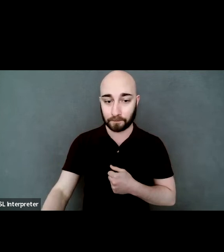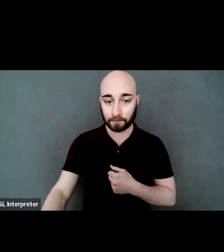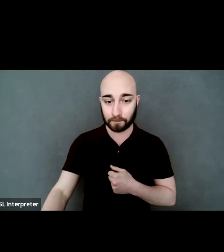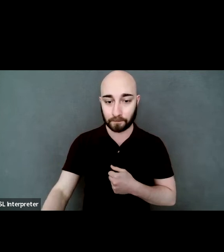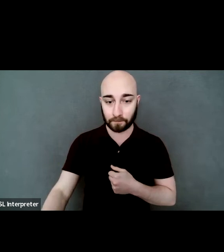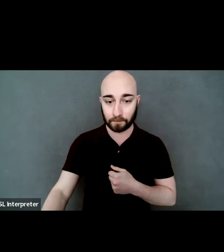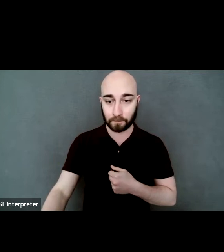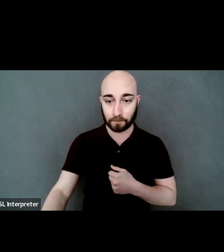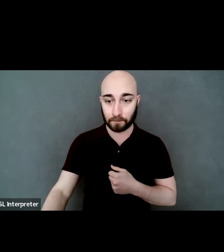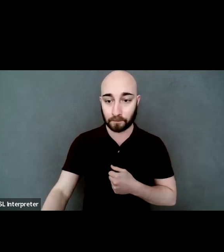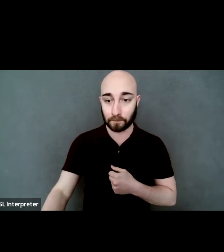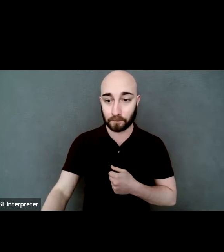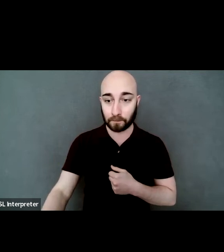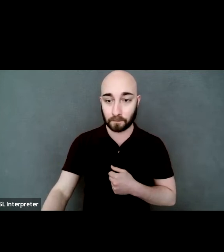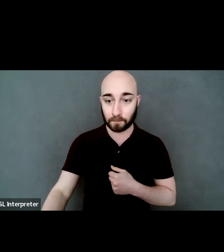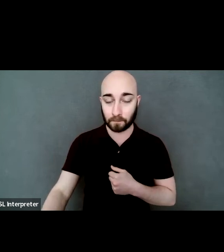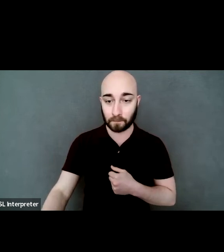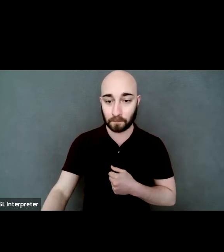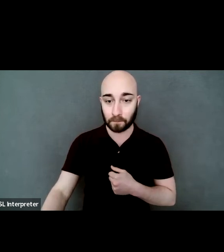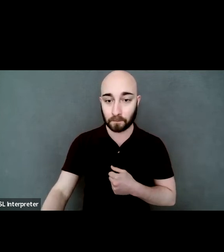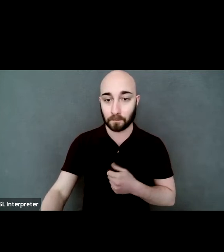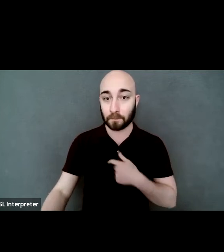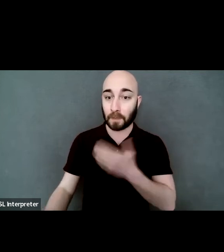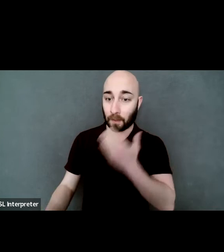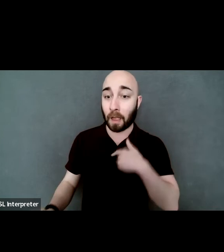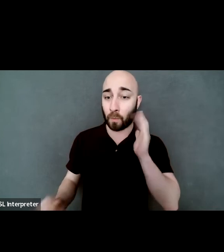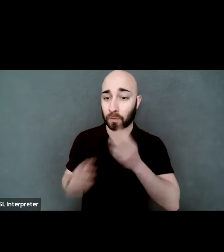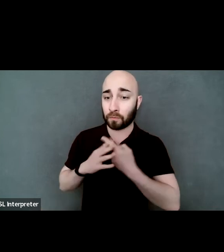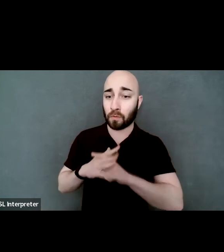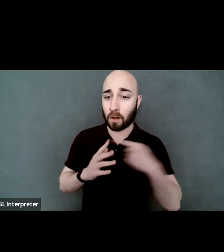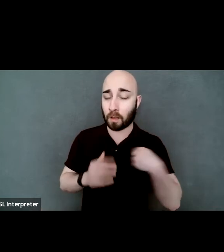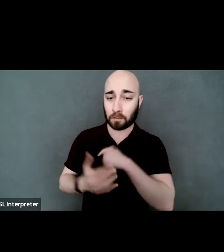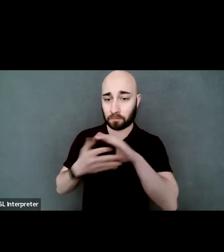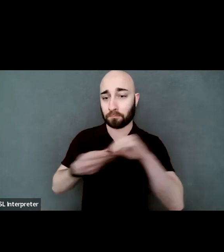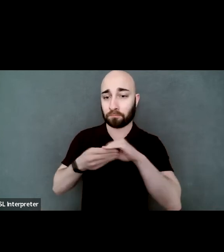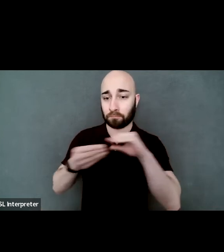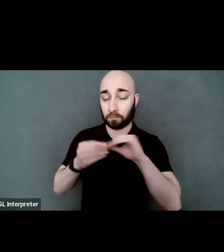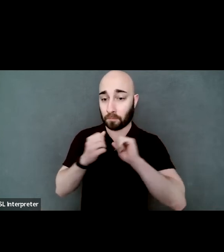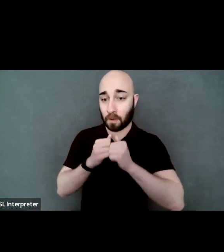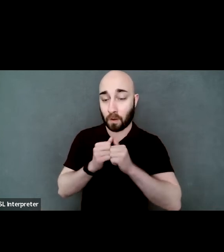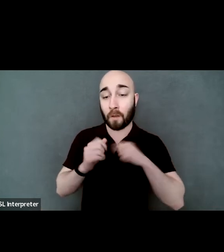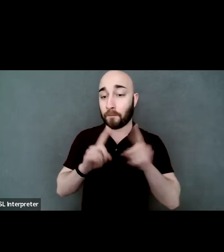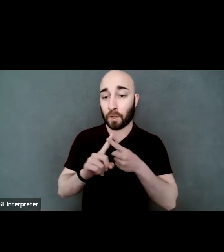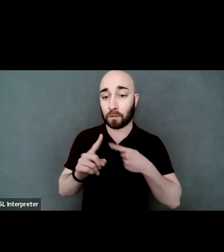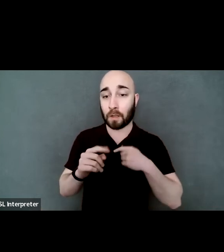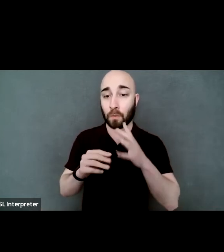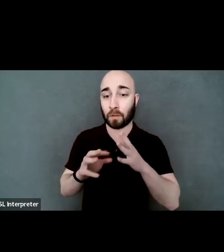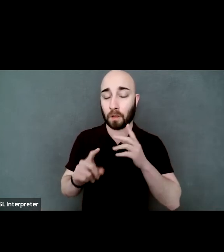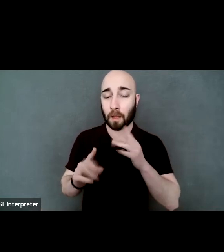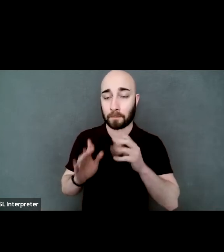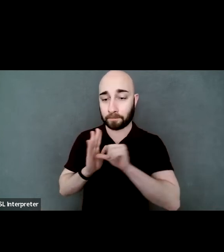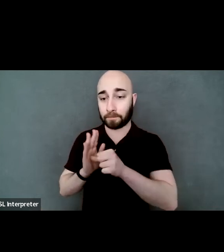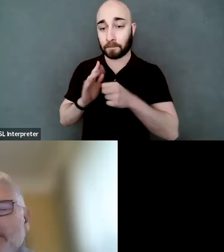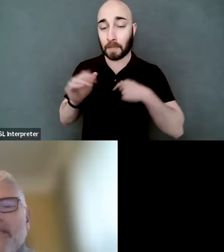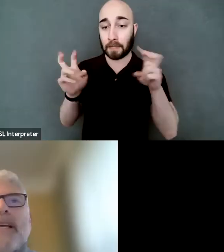Thank you. I'm going to start us off by pointing out our title